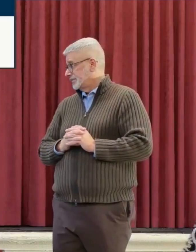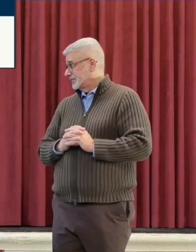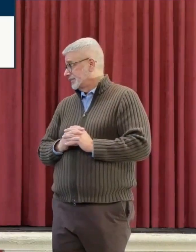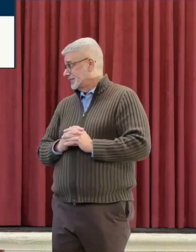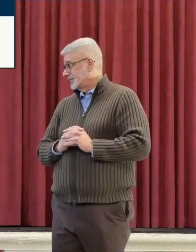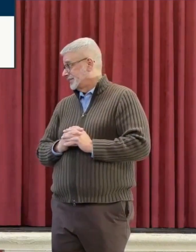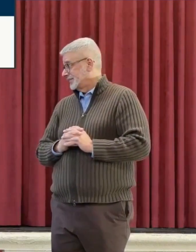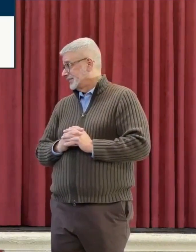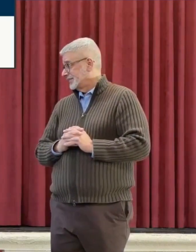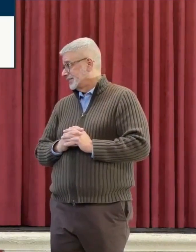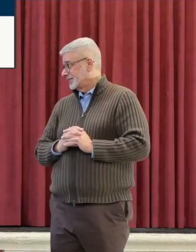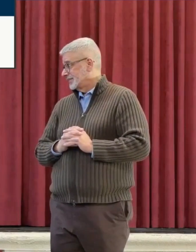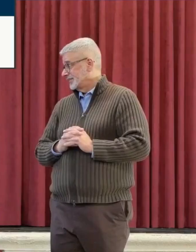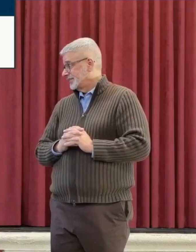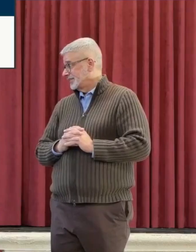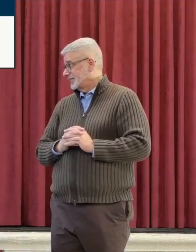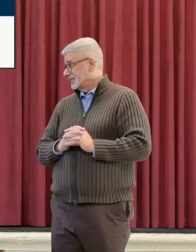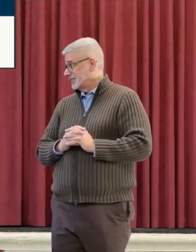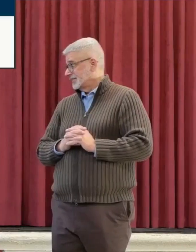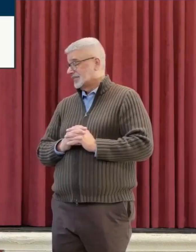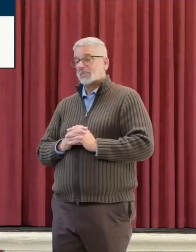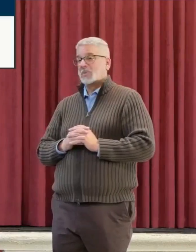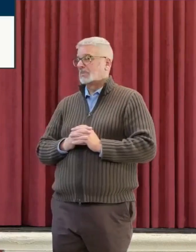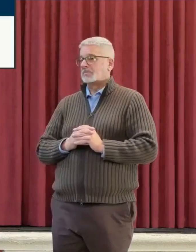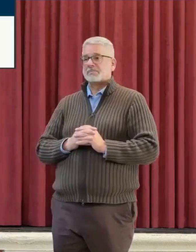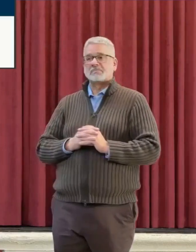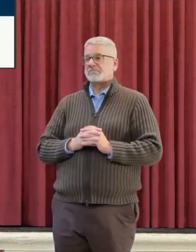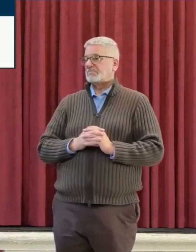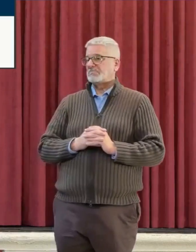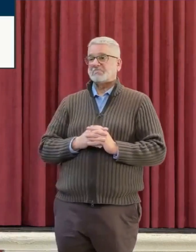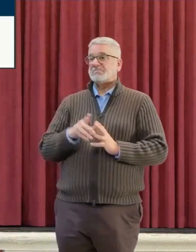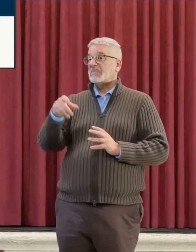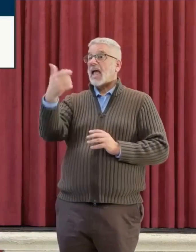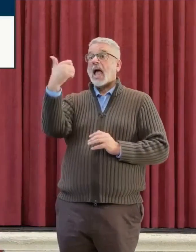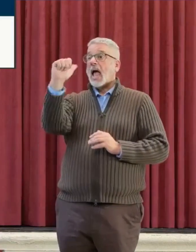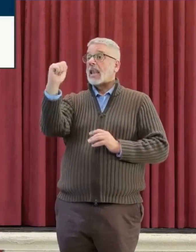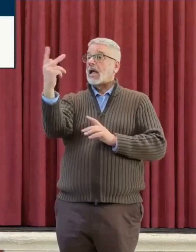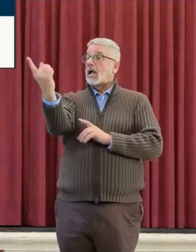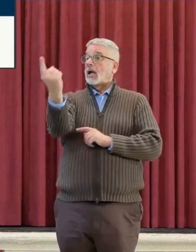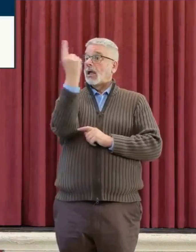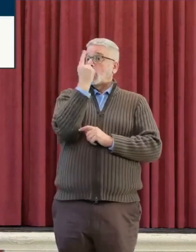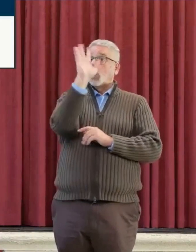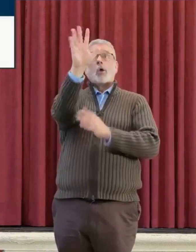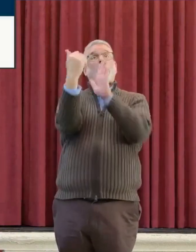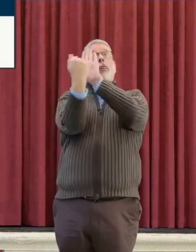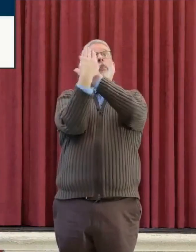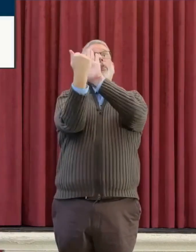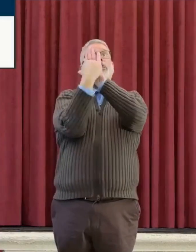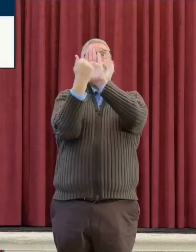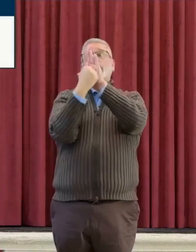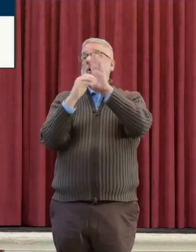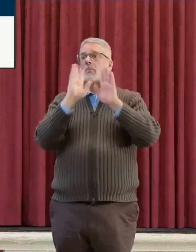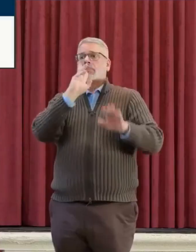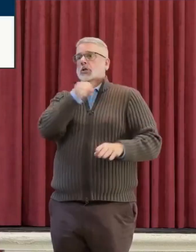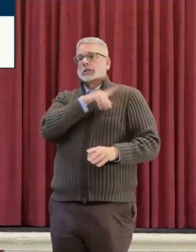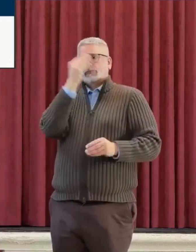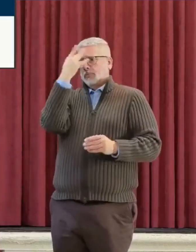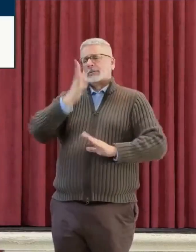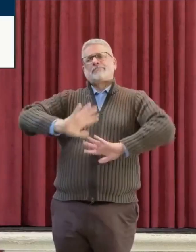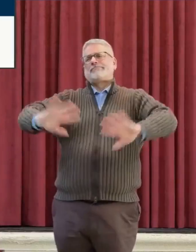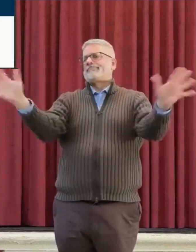fishy to me. I don't give out any of my personal information to anybody